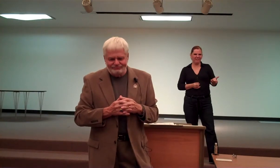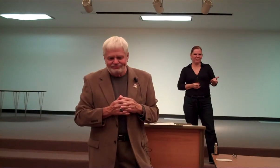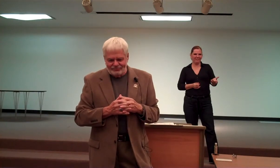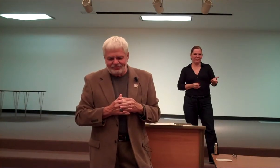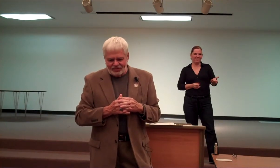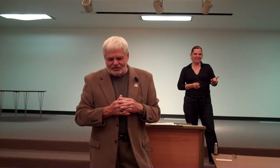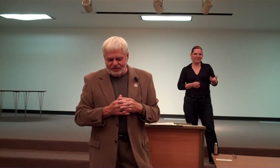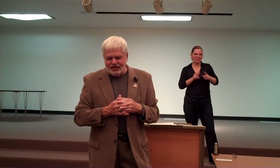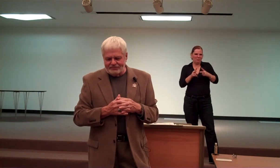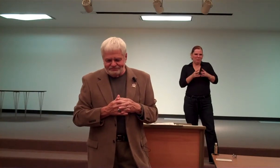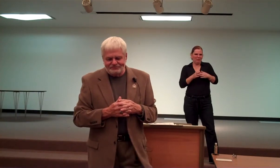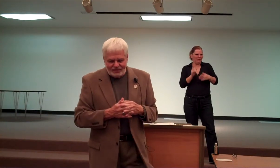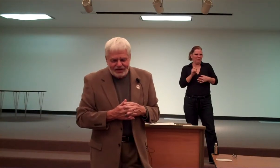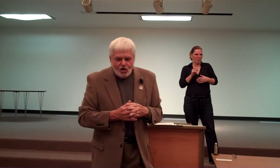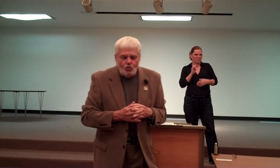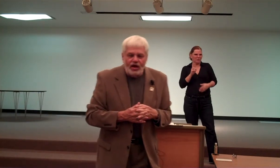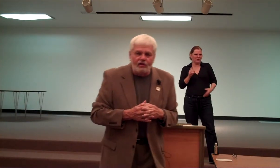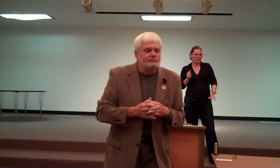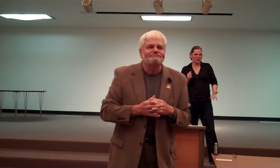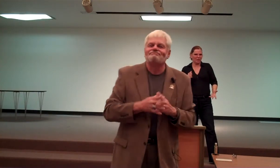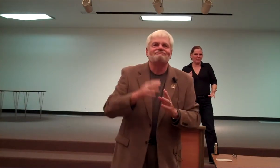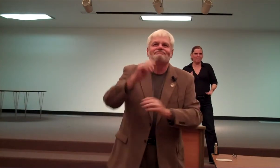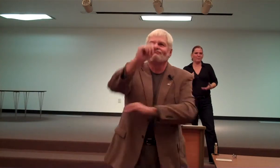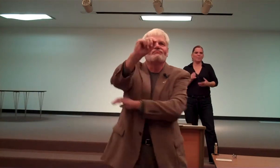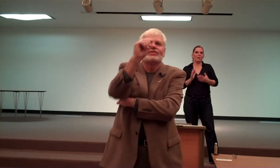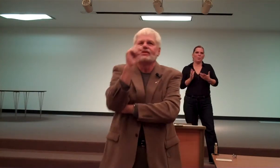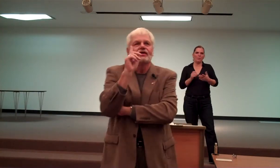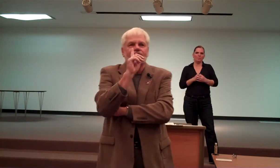that? Okay. Well,